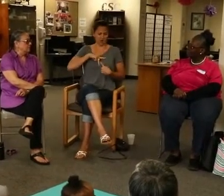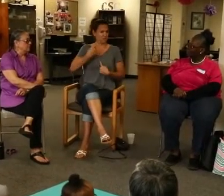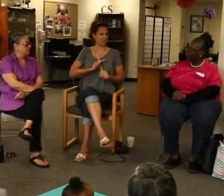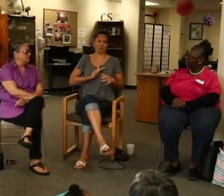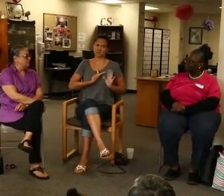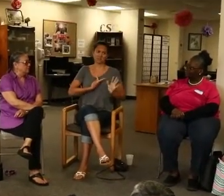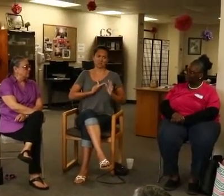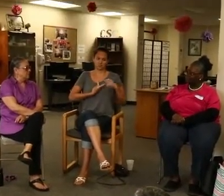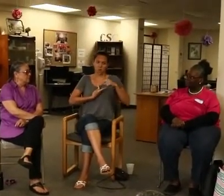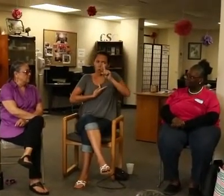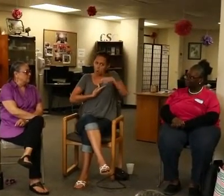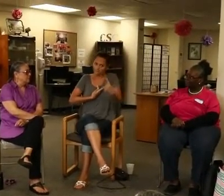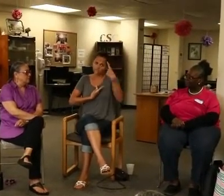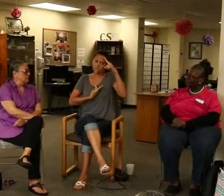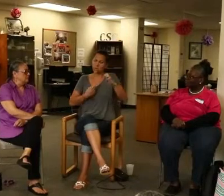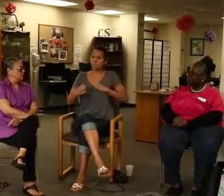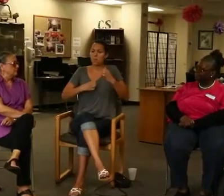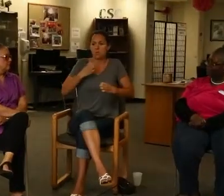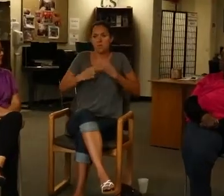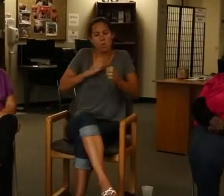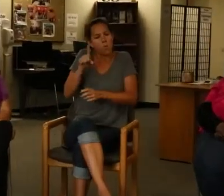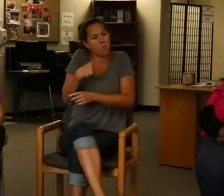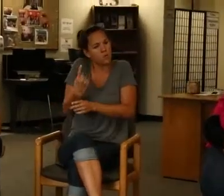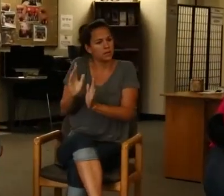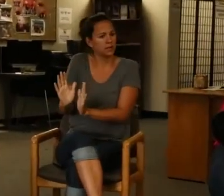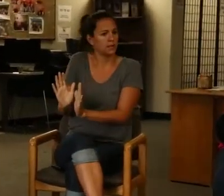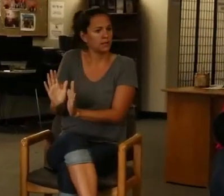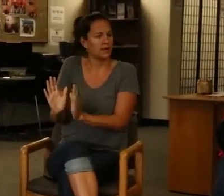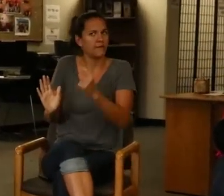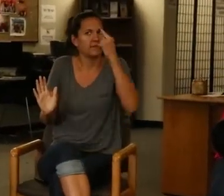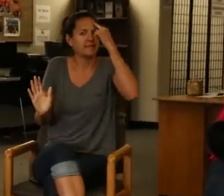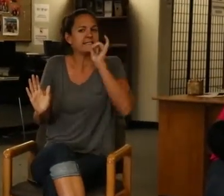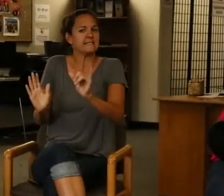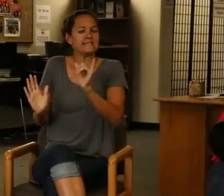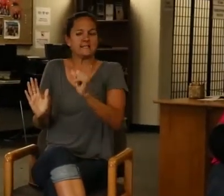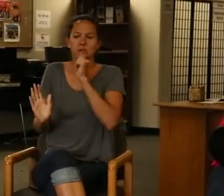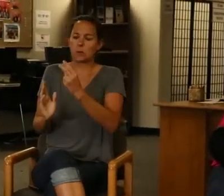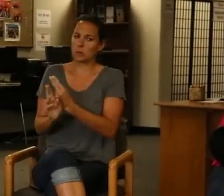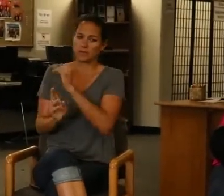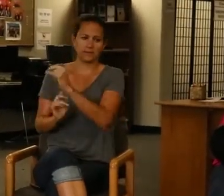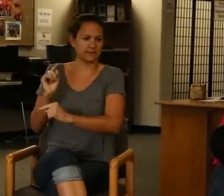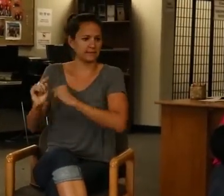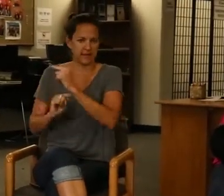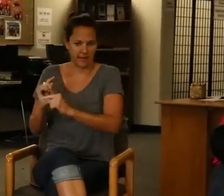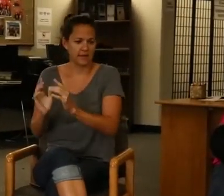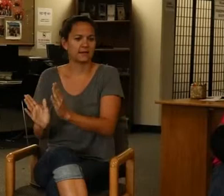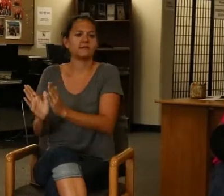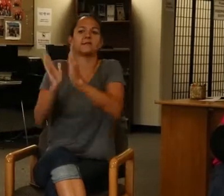wouldn't sign upset, because that's for emotions. That's for a person being upset. So you have to think about not using that